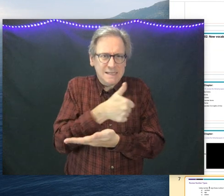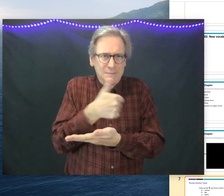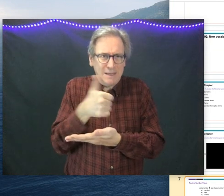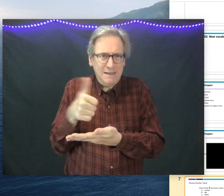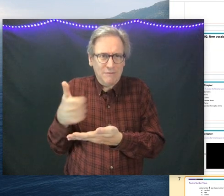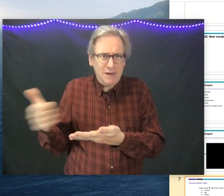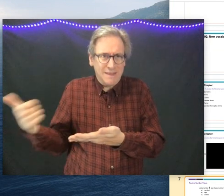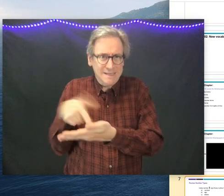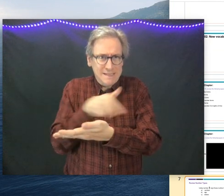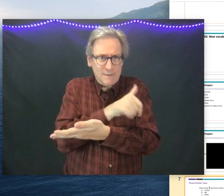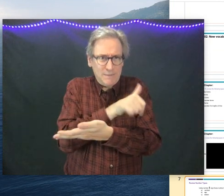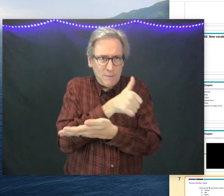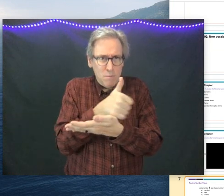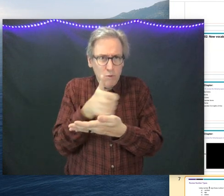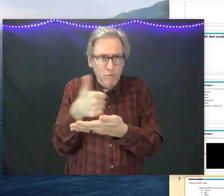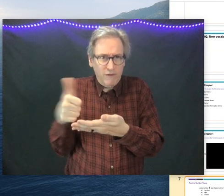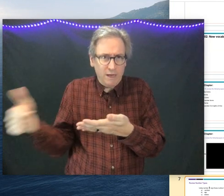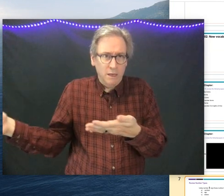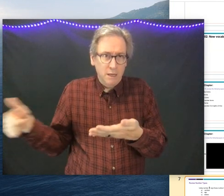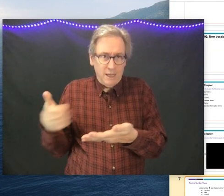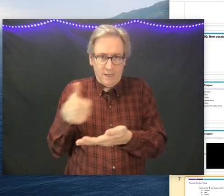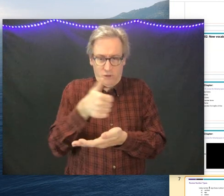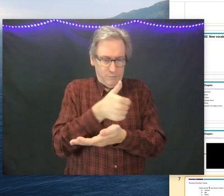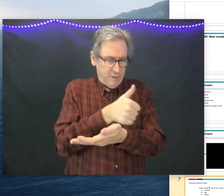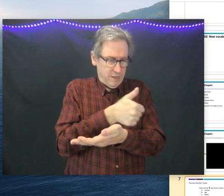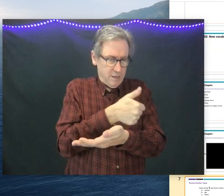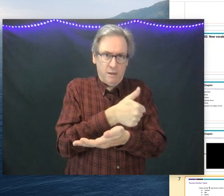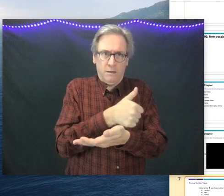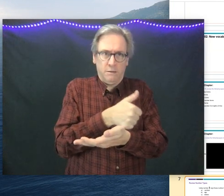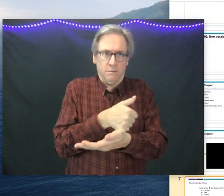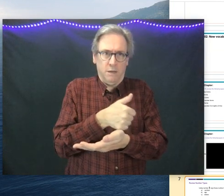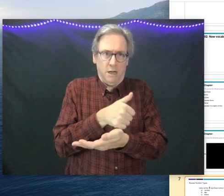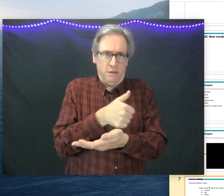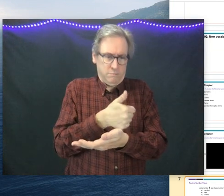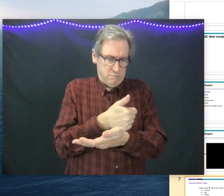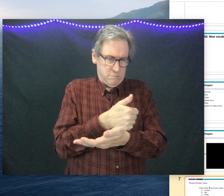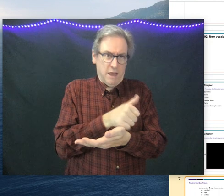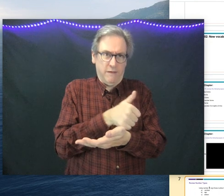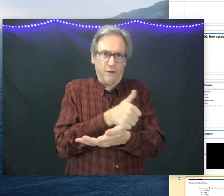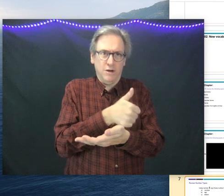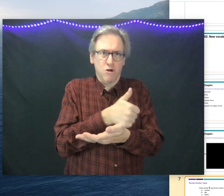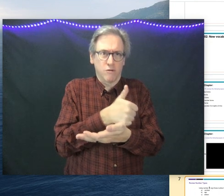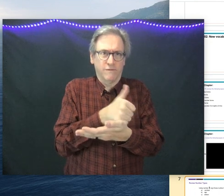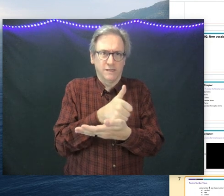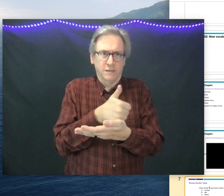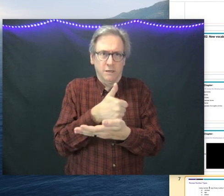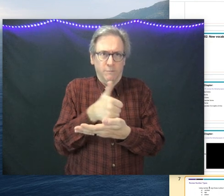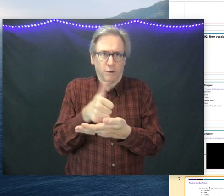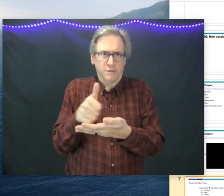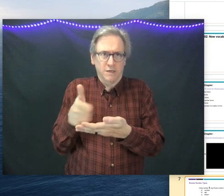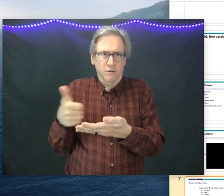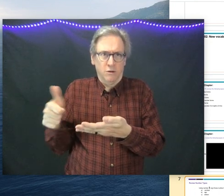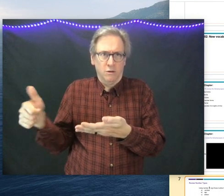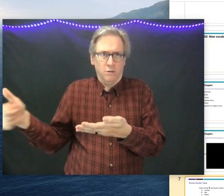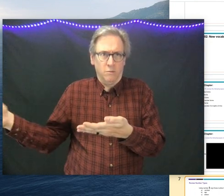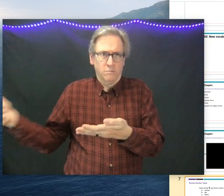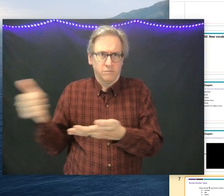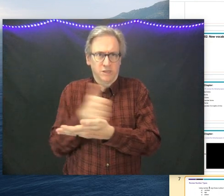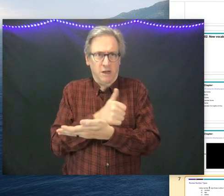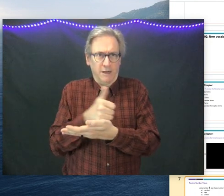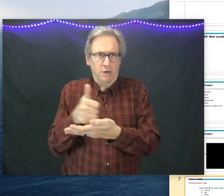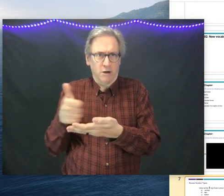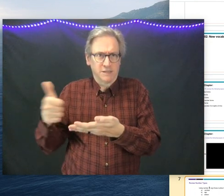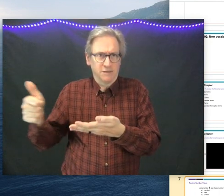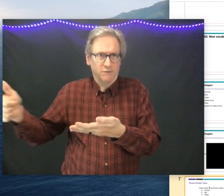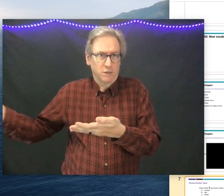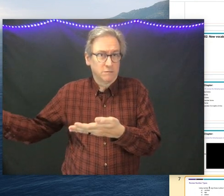this is something different. This is something moving. It could be a very nervous person